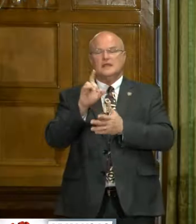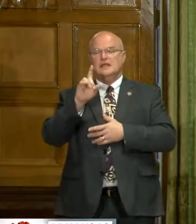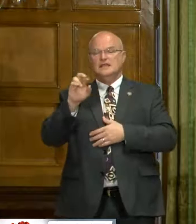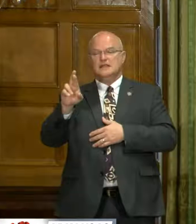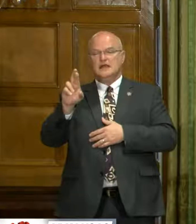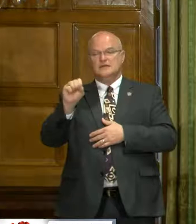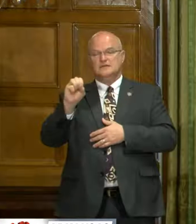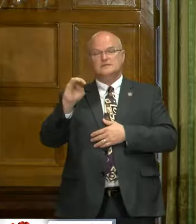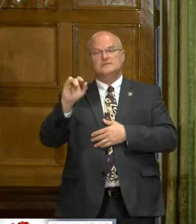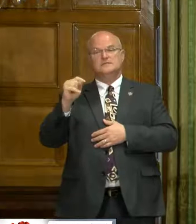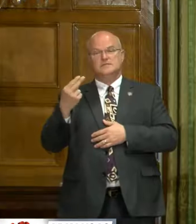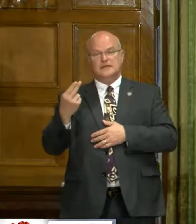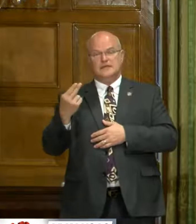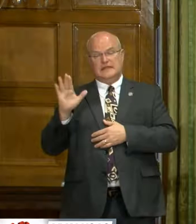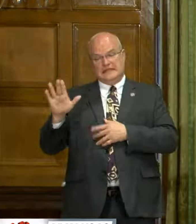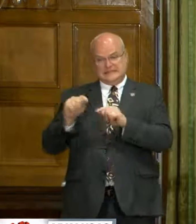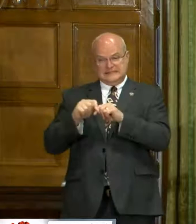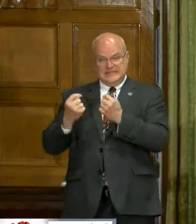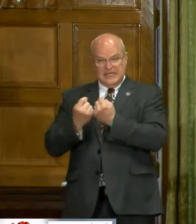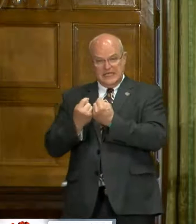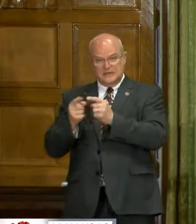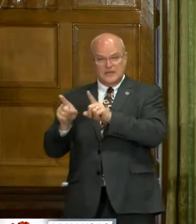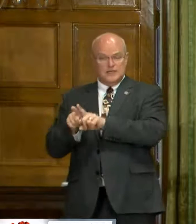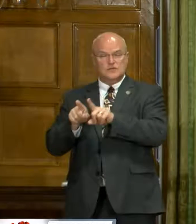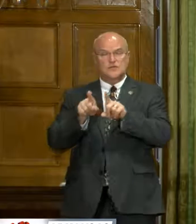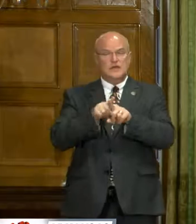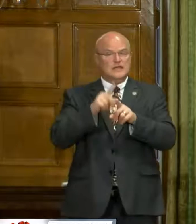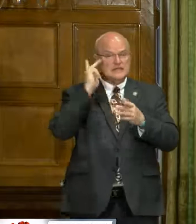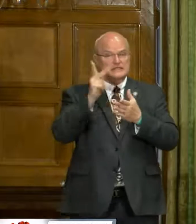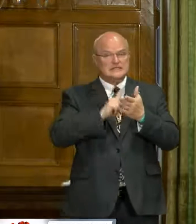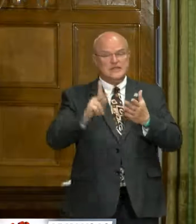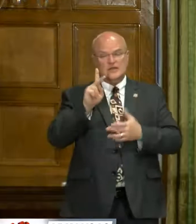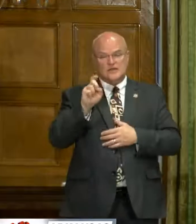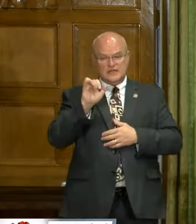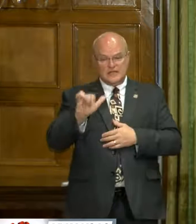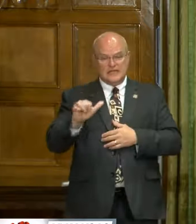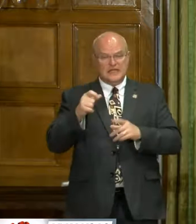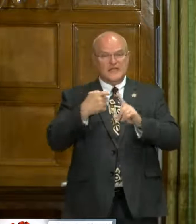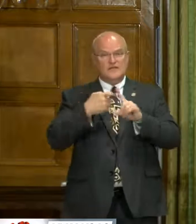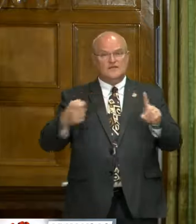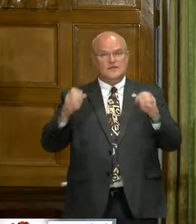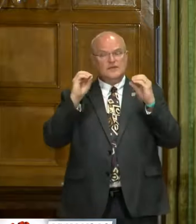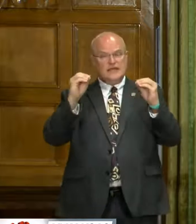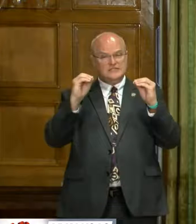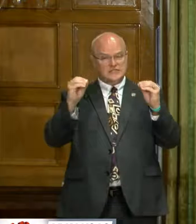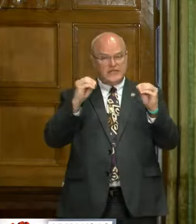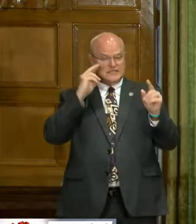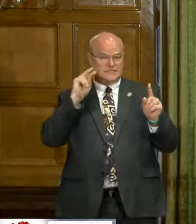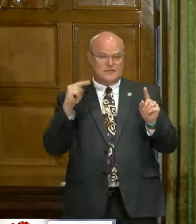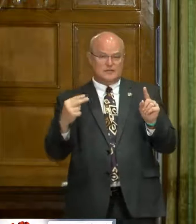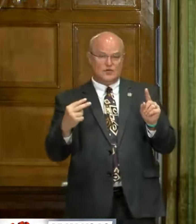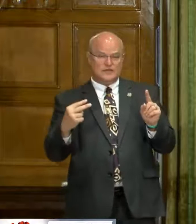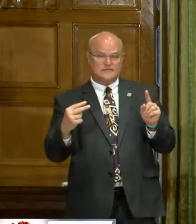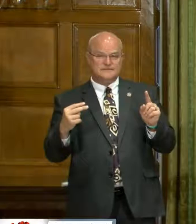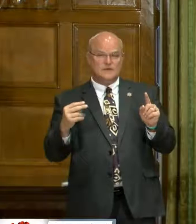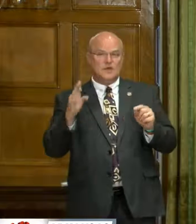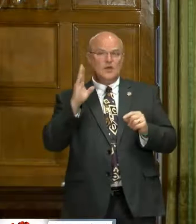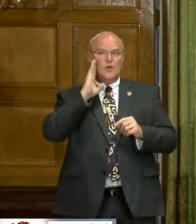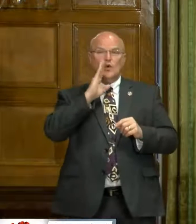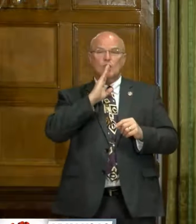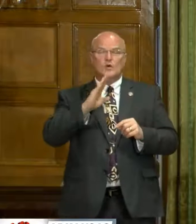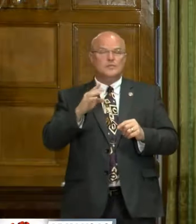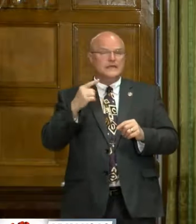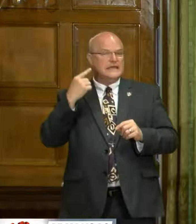Dr. Smith and his team, as well as Secretary Key from an education standpoint, we'll